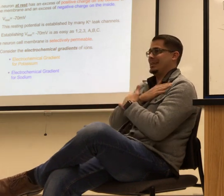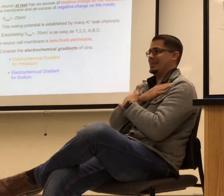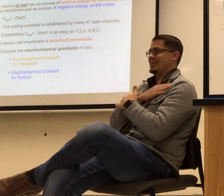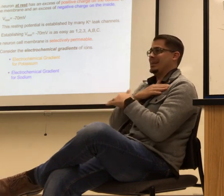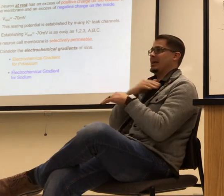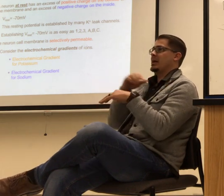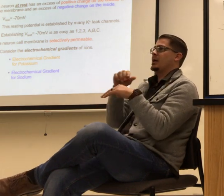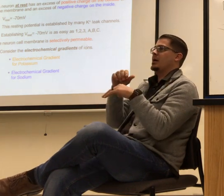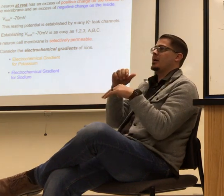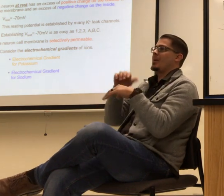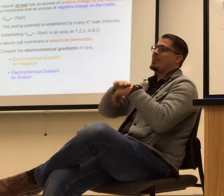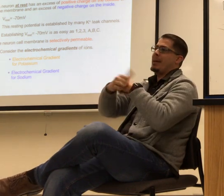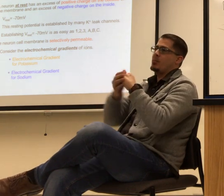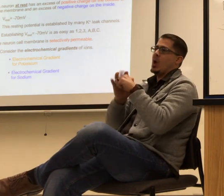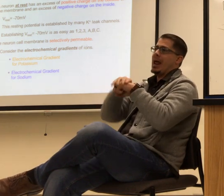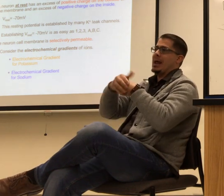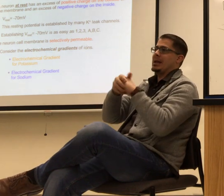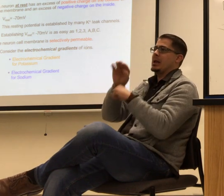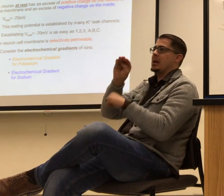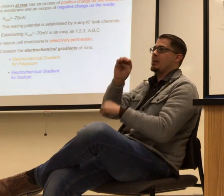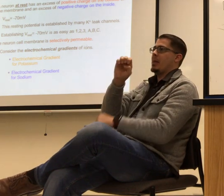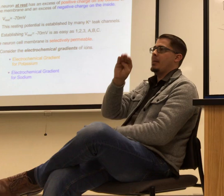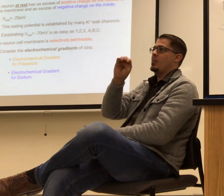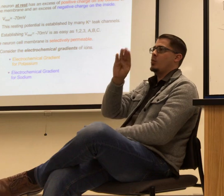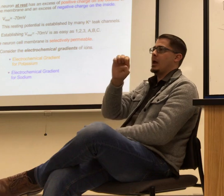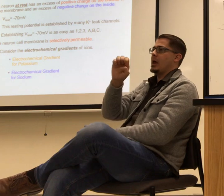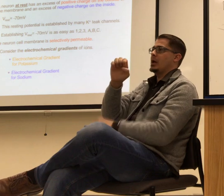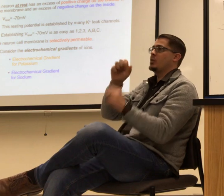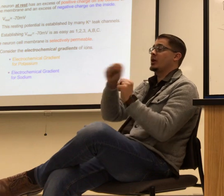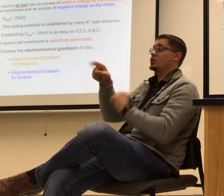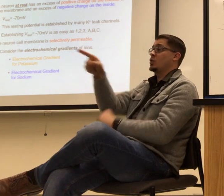This can happen in both continuous and